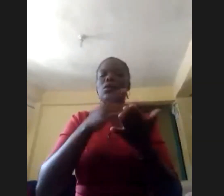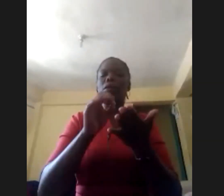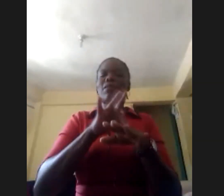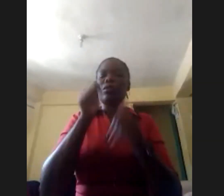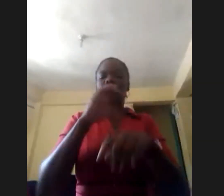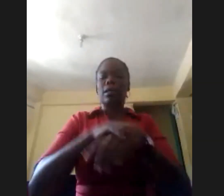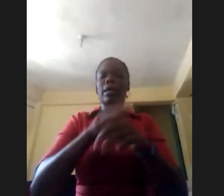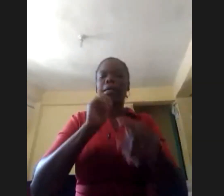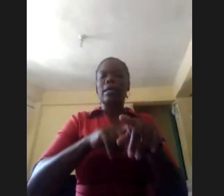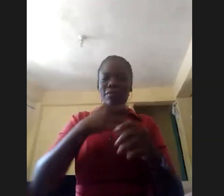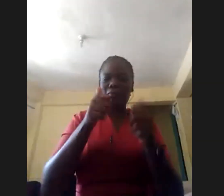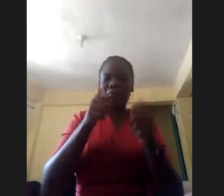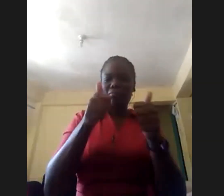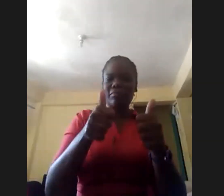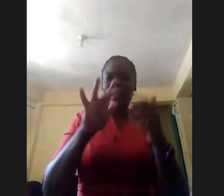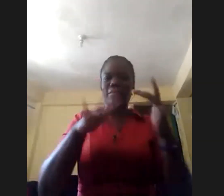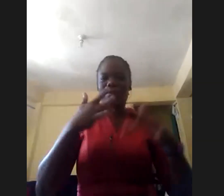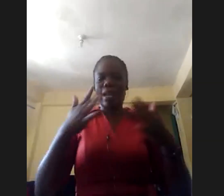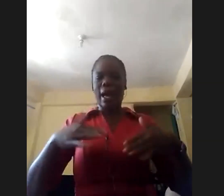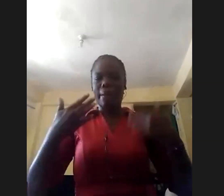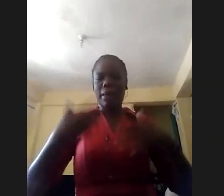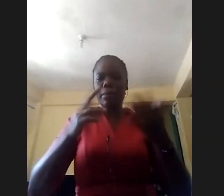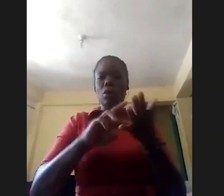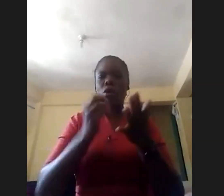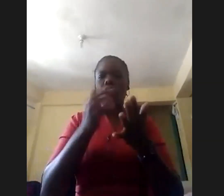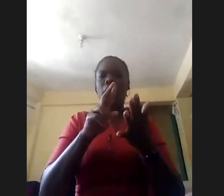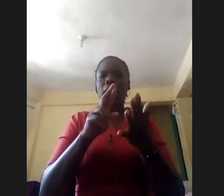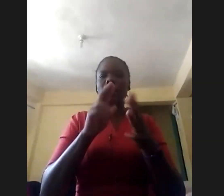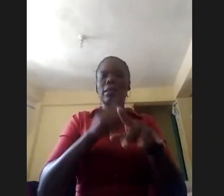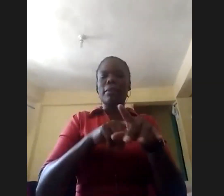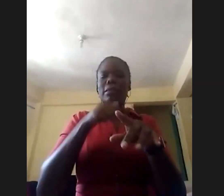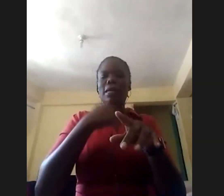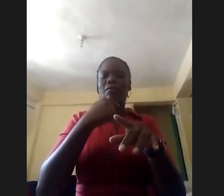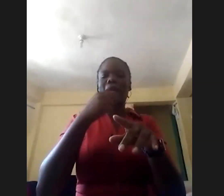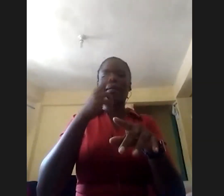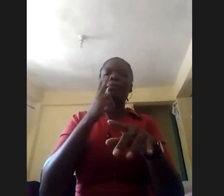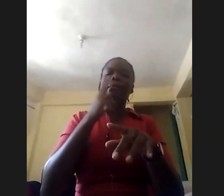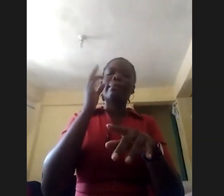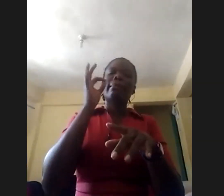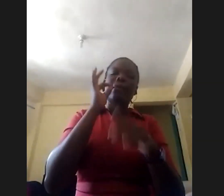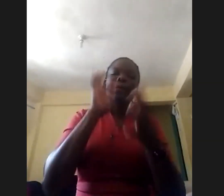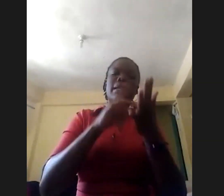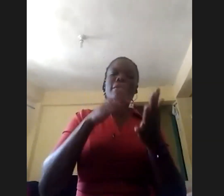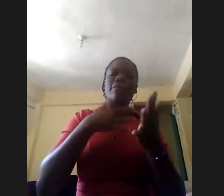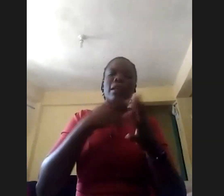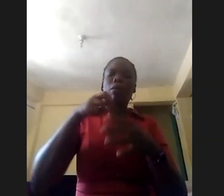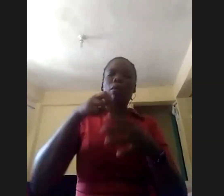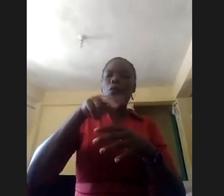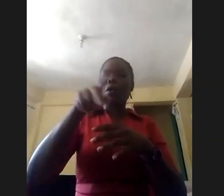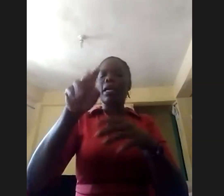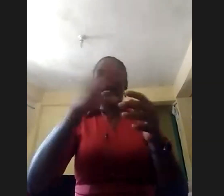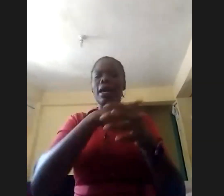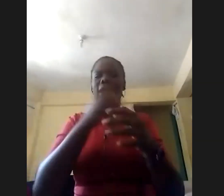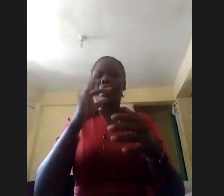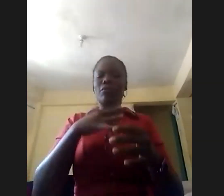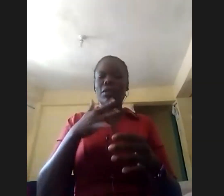I felt happy. Or when I smoked weed, I was over the moon. Some people will say, I feel like I'm walking on the stars. You